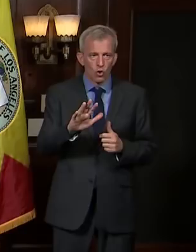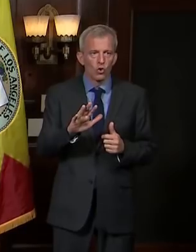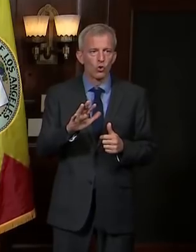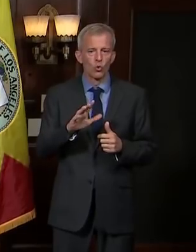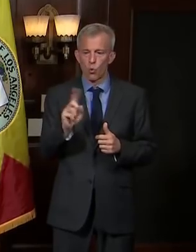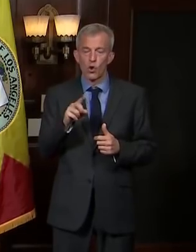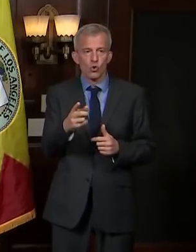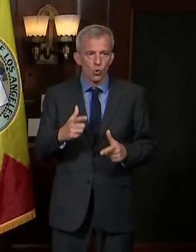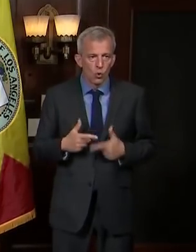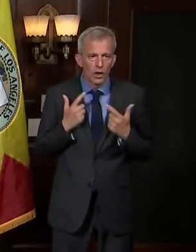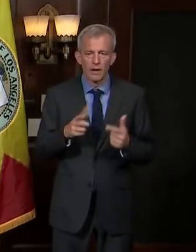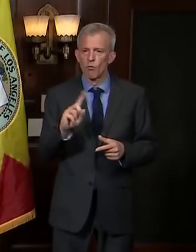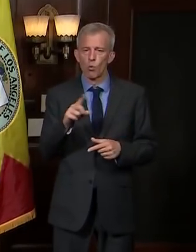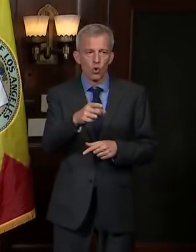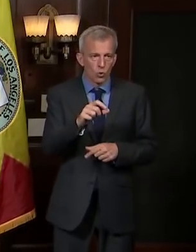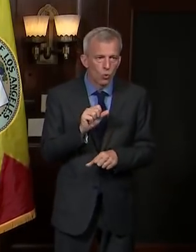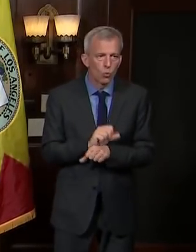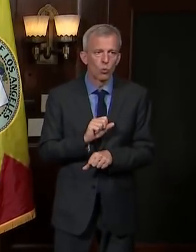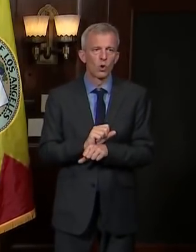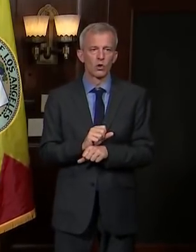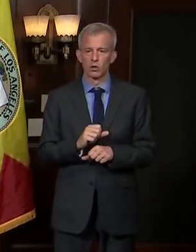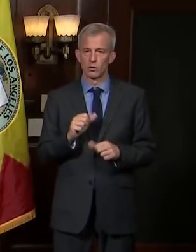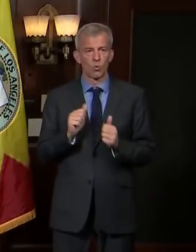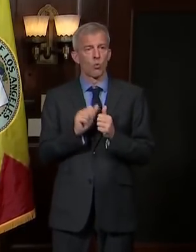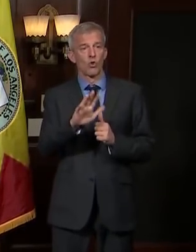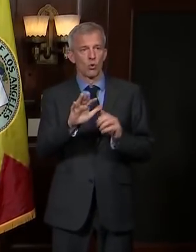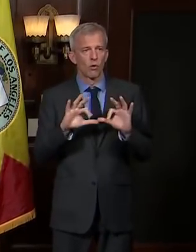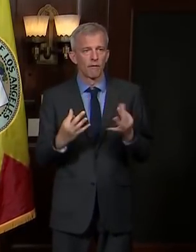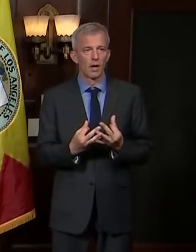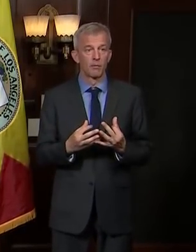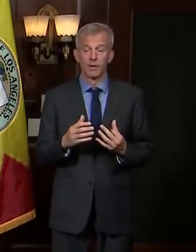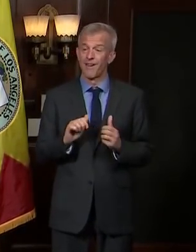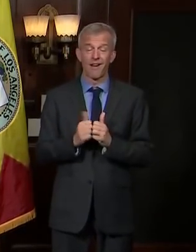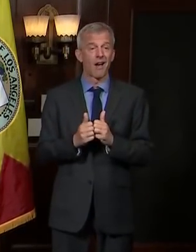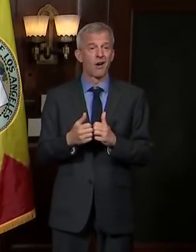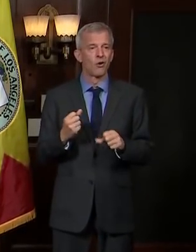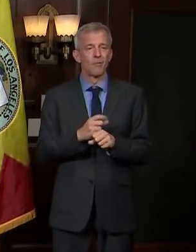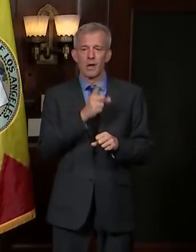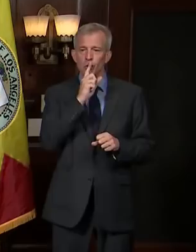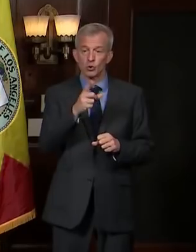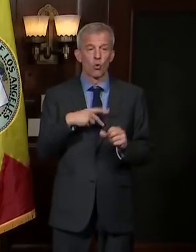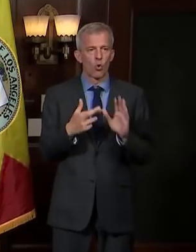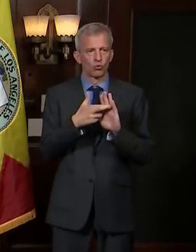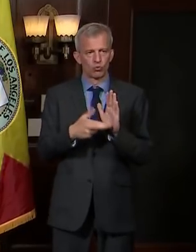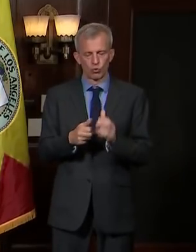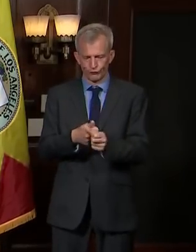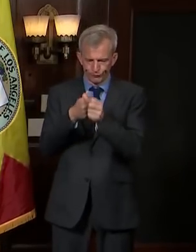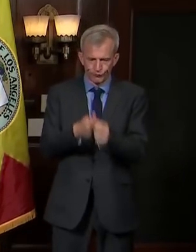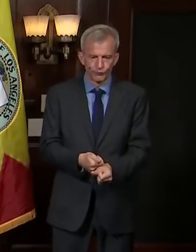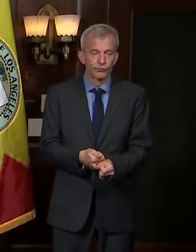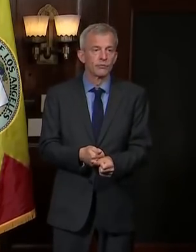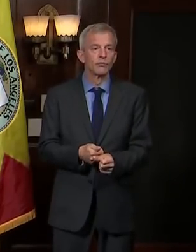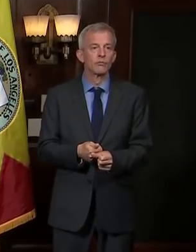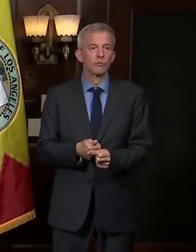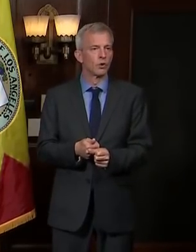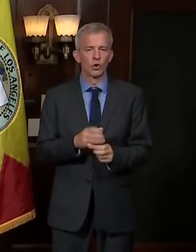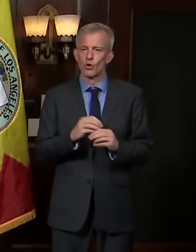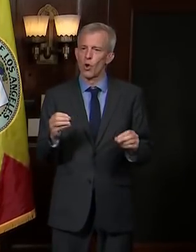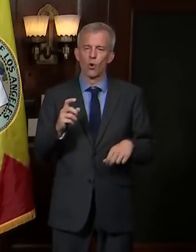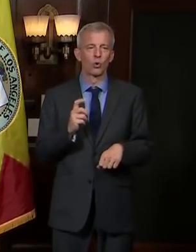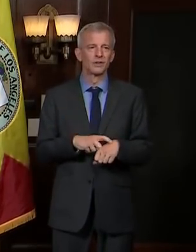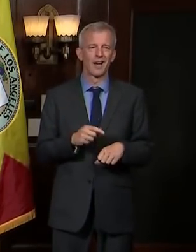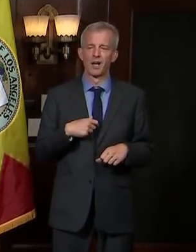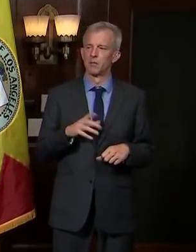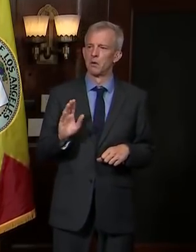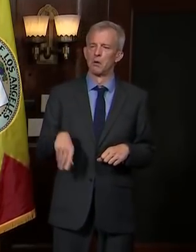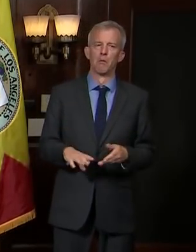workplace, by making sure there are no exceptions to the rules. There's no time you let things slip, and that we wait till